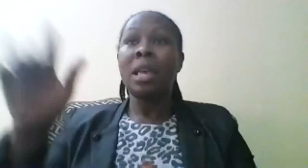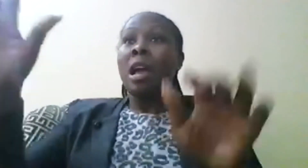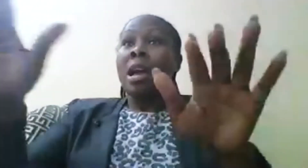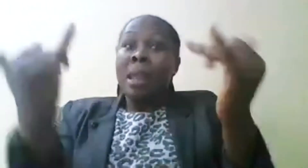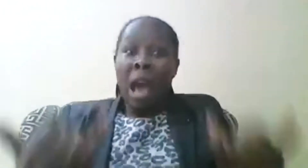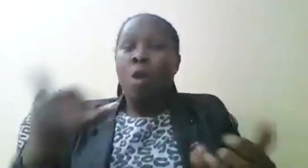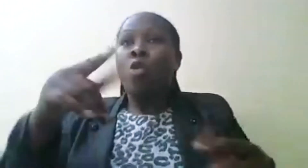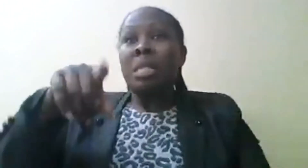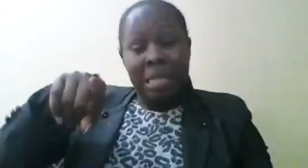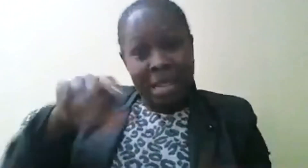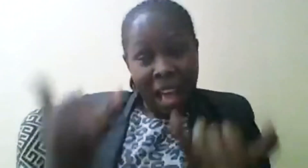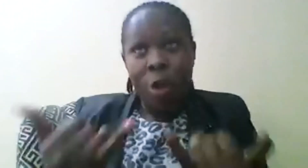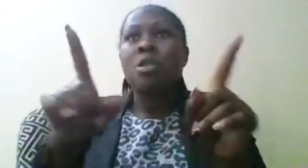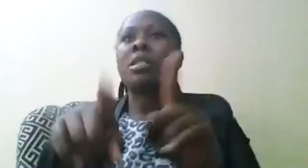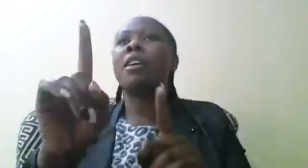with disabilities.